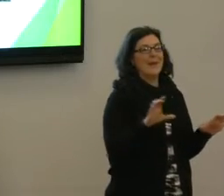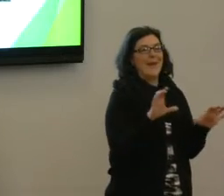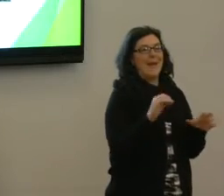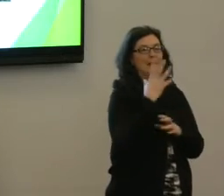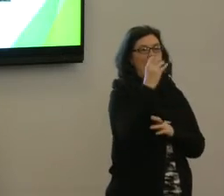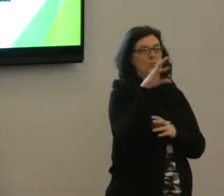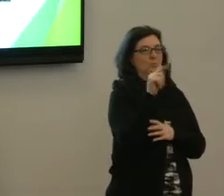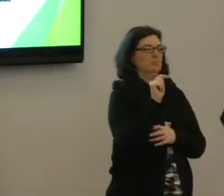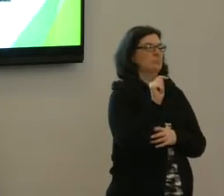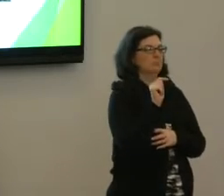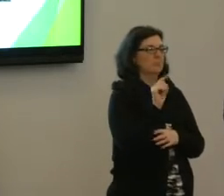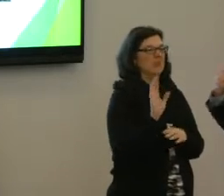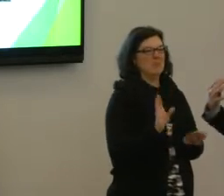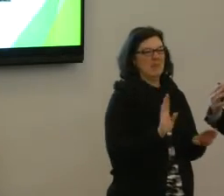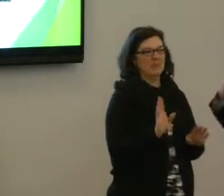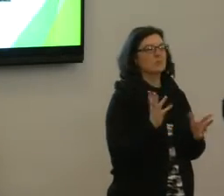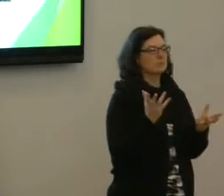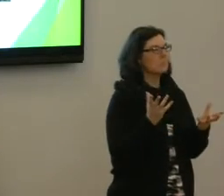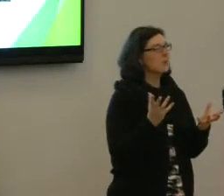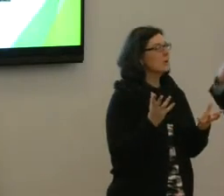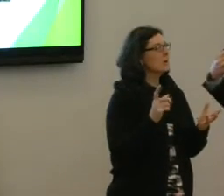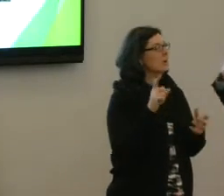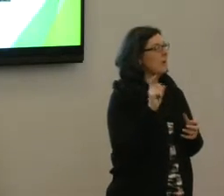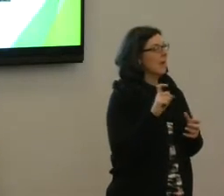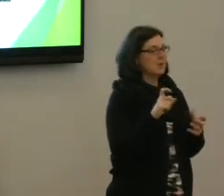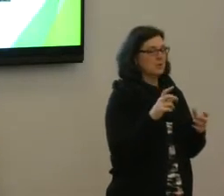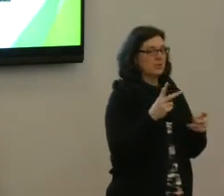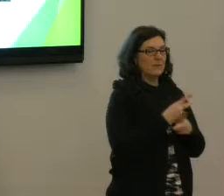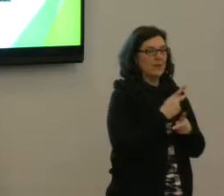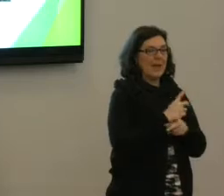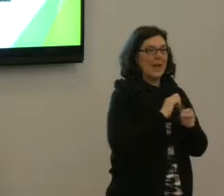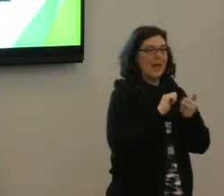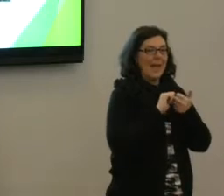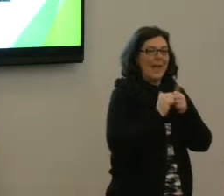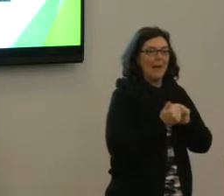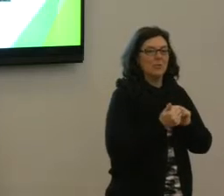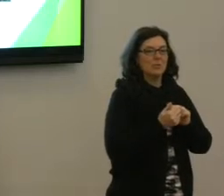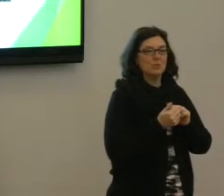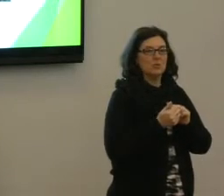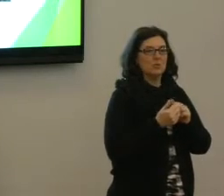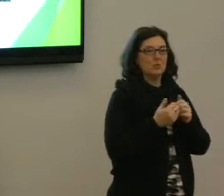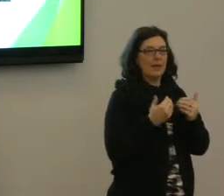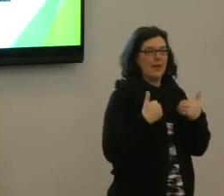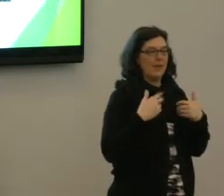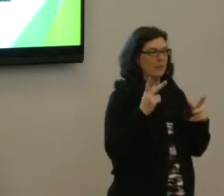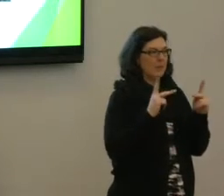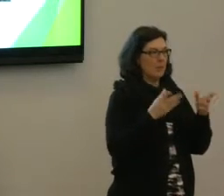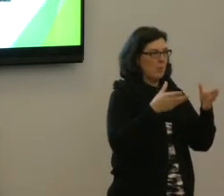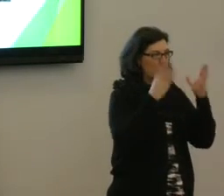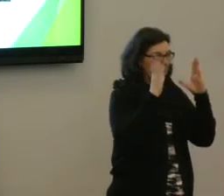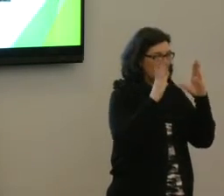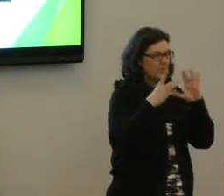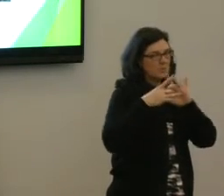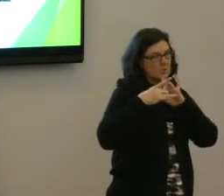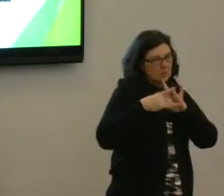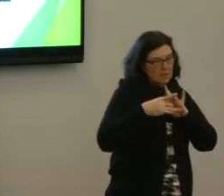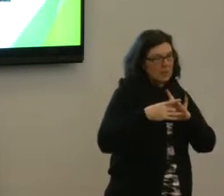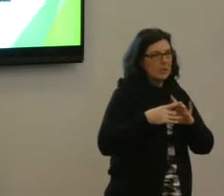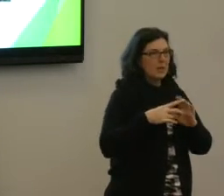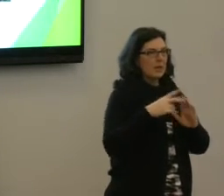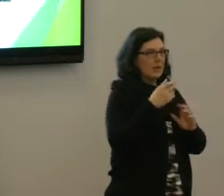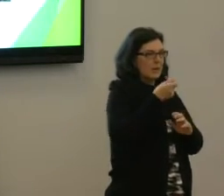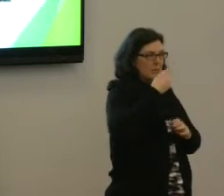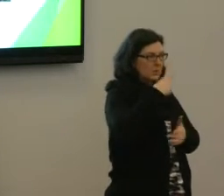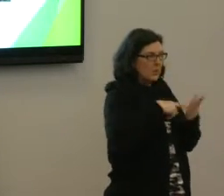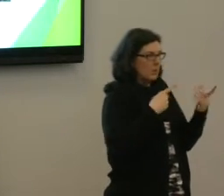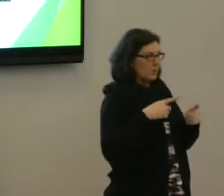simple. You had to figure out ways to participate, get people with you and see people with you, and to read kind of what was going